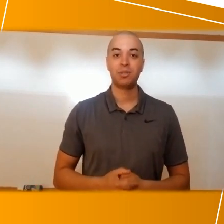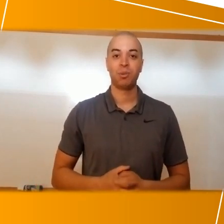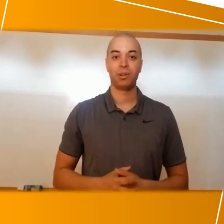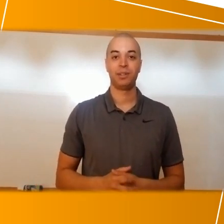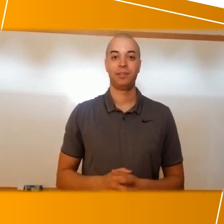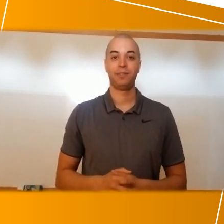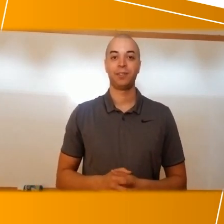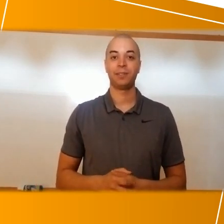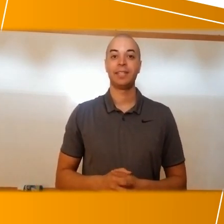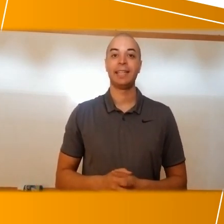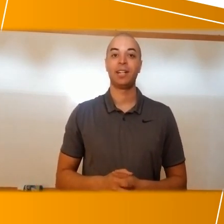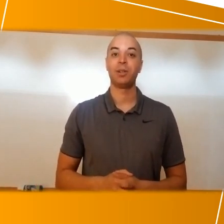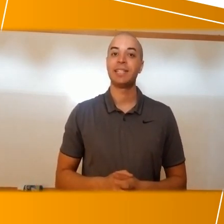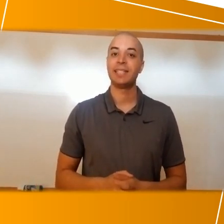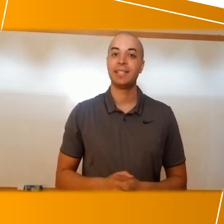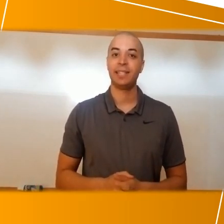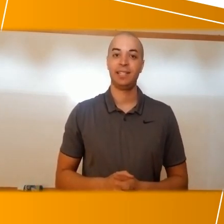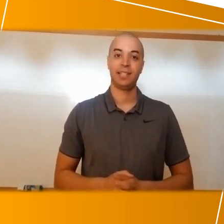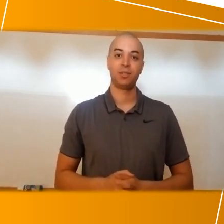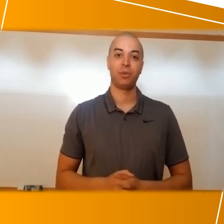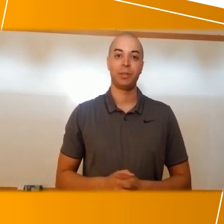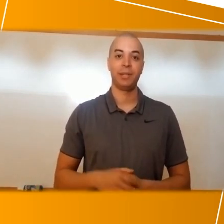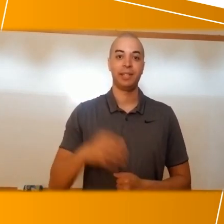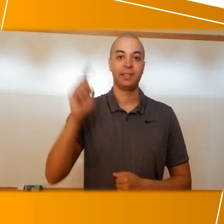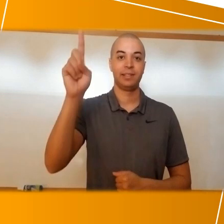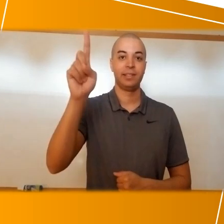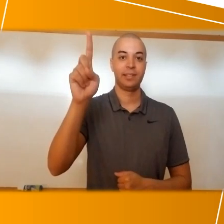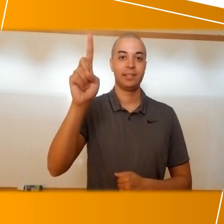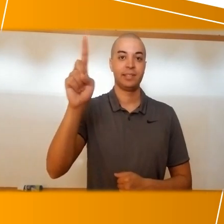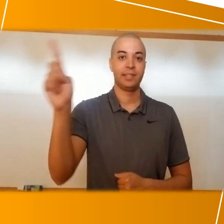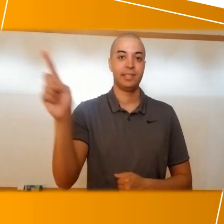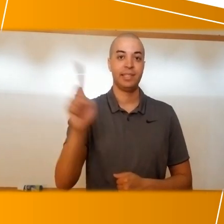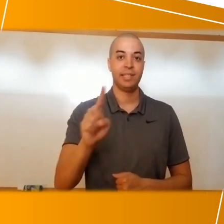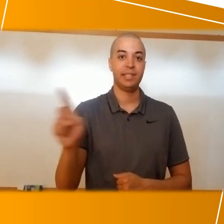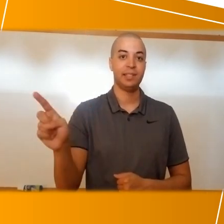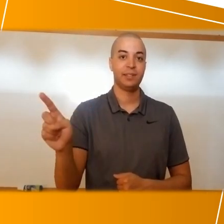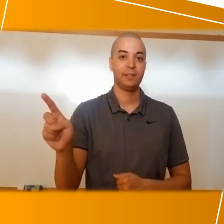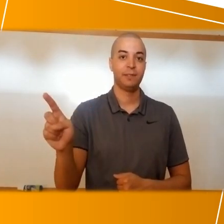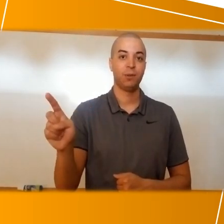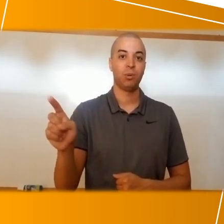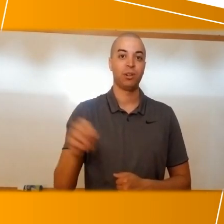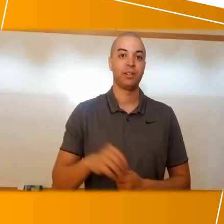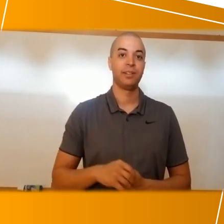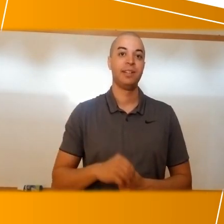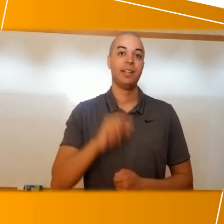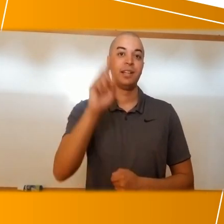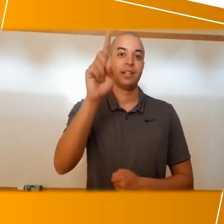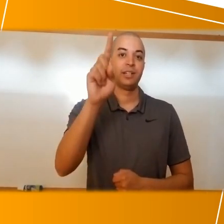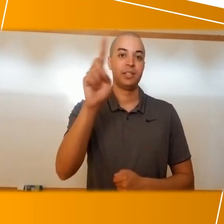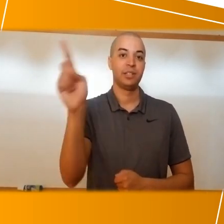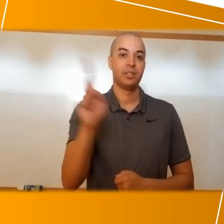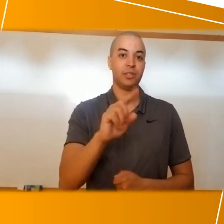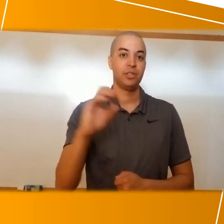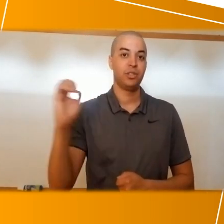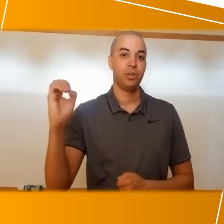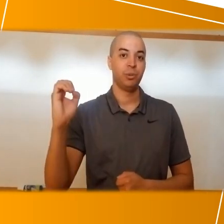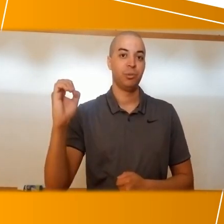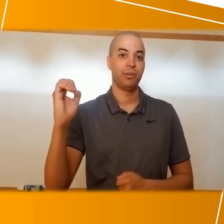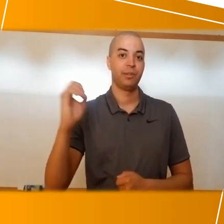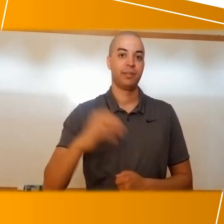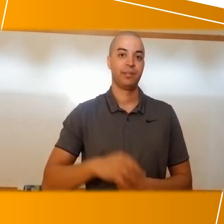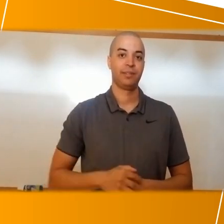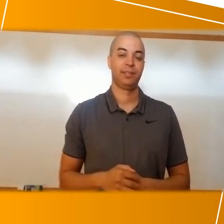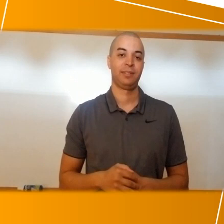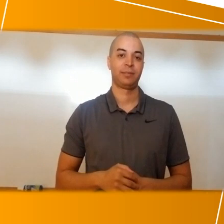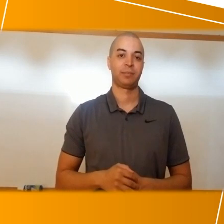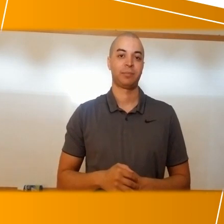Our next word for letter Z is going to be Z for zoo.